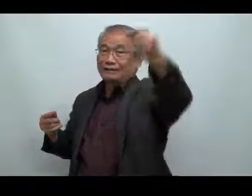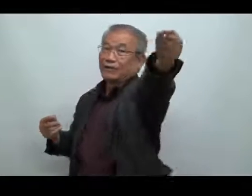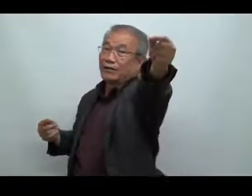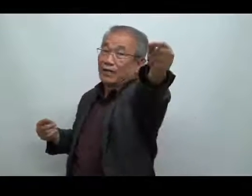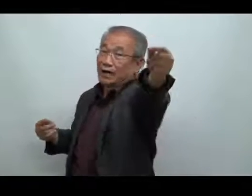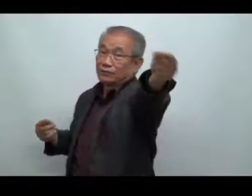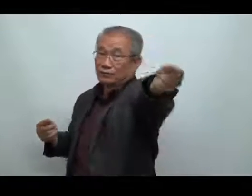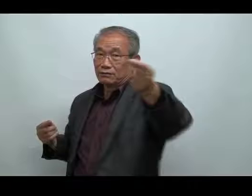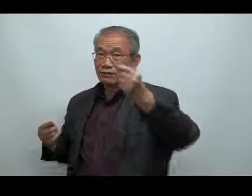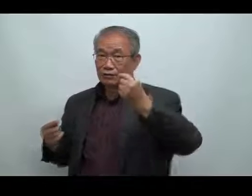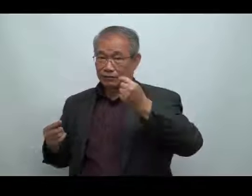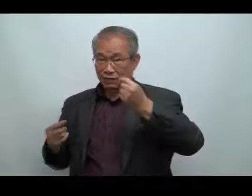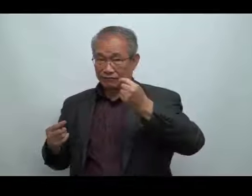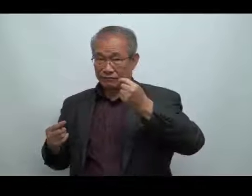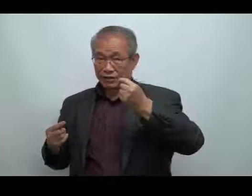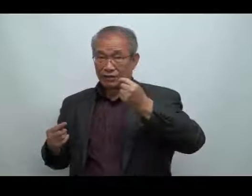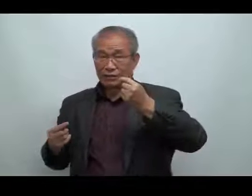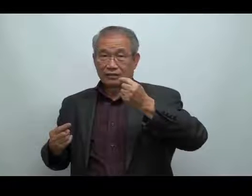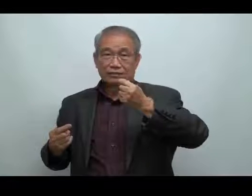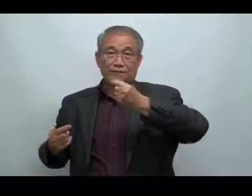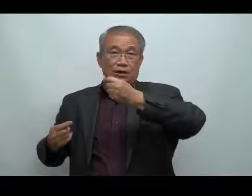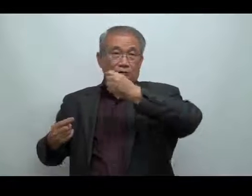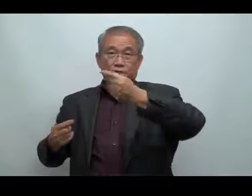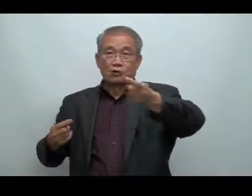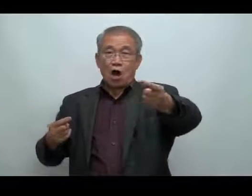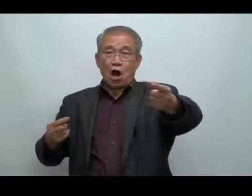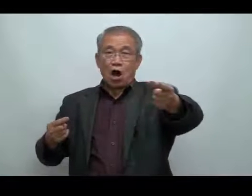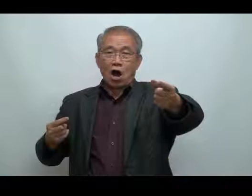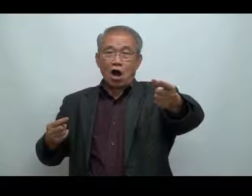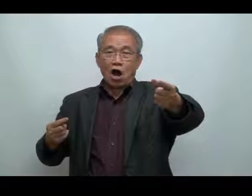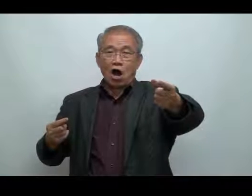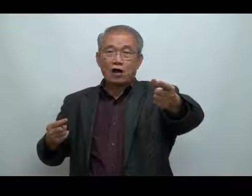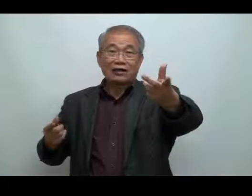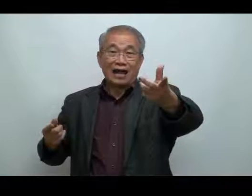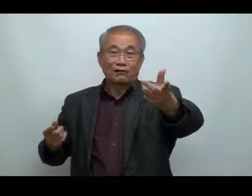very loud or very soft, like this. Yo! Loud, right?